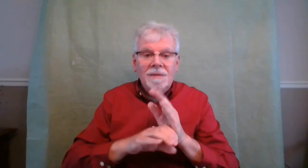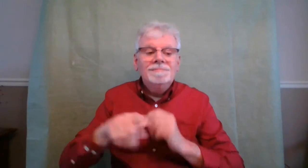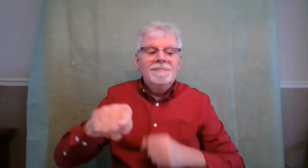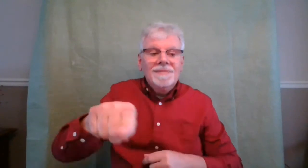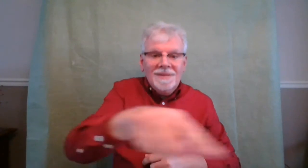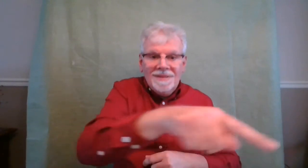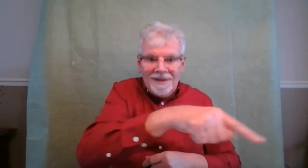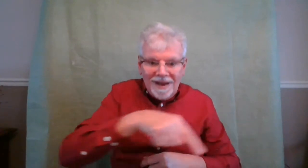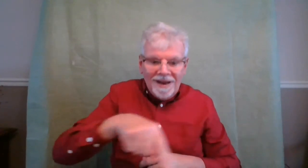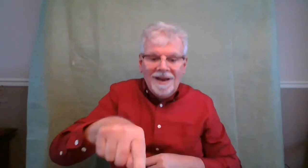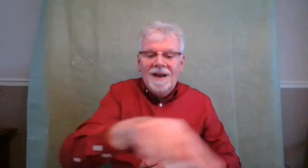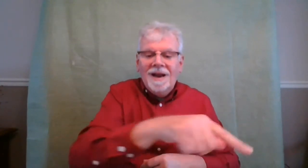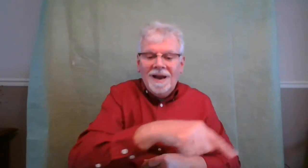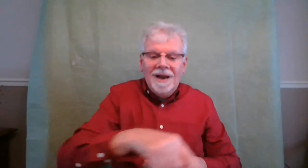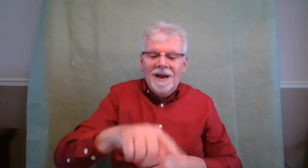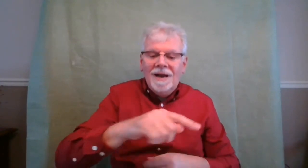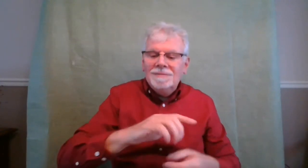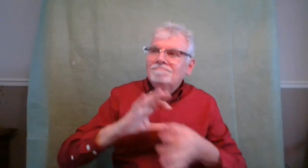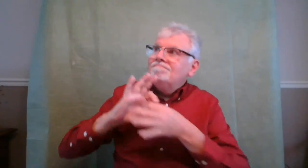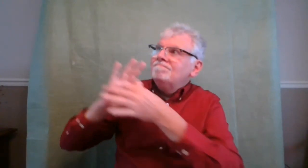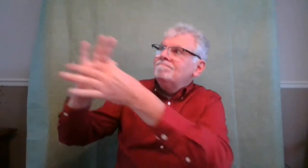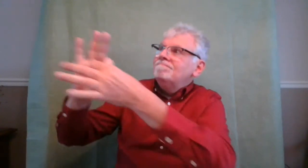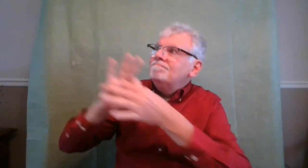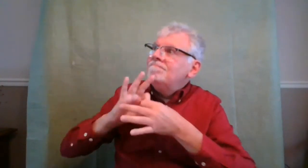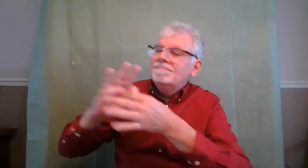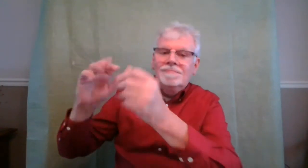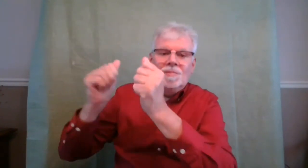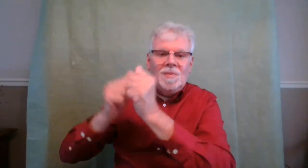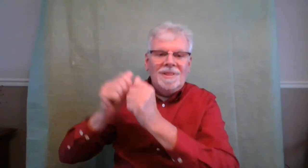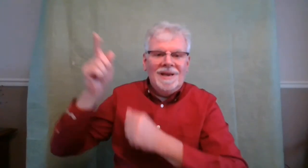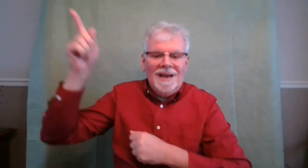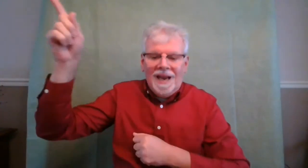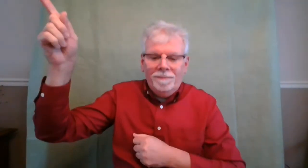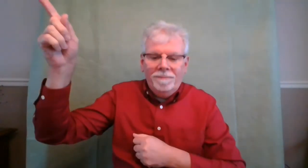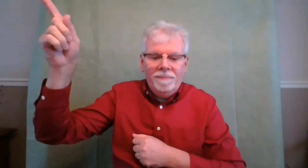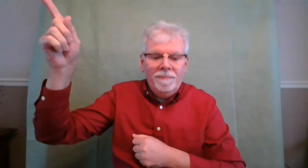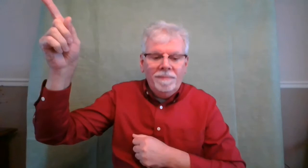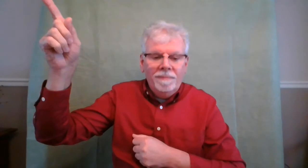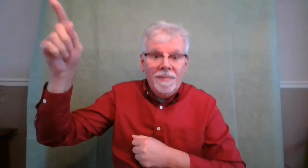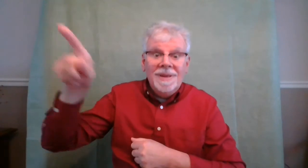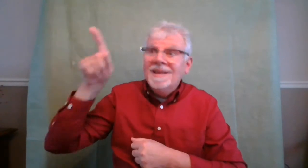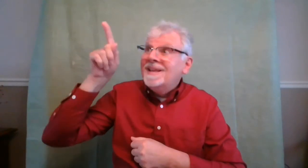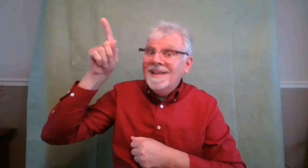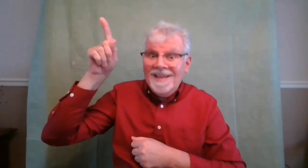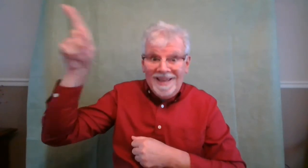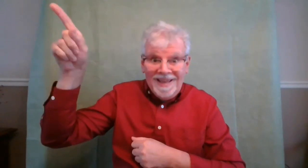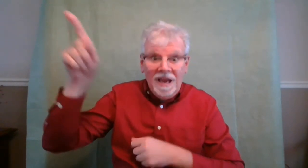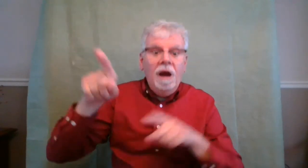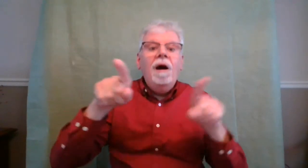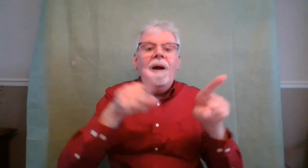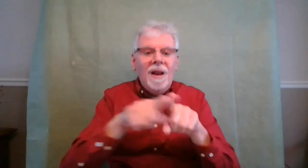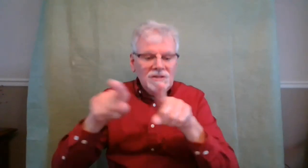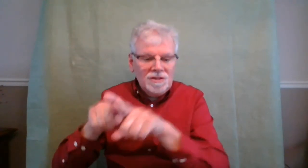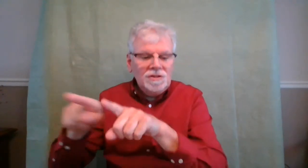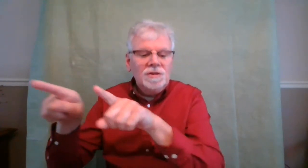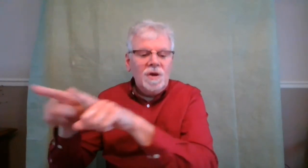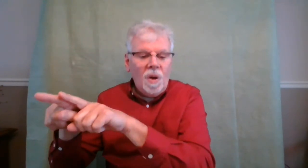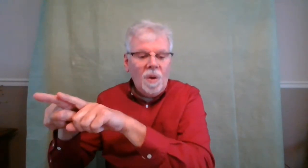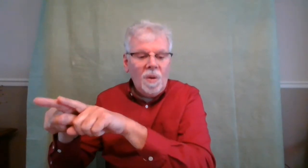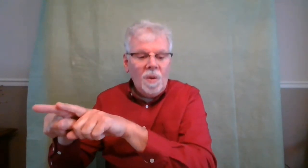Those who keep his commandments remain in him, and he in them.